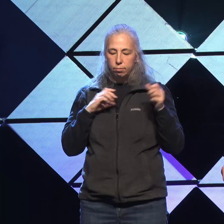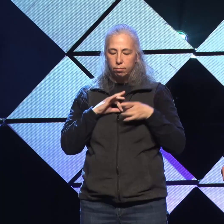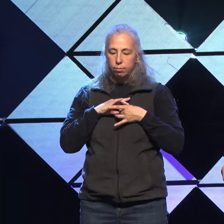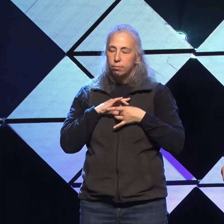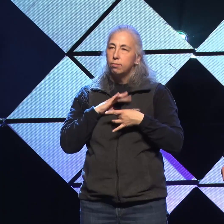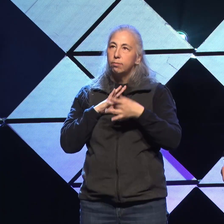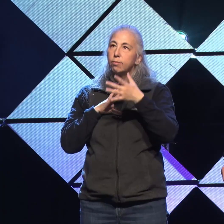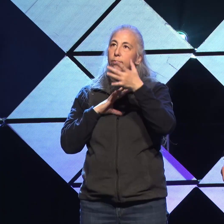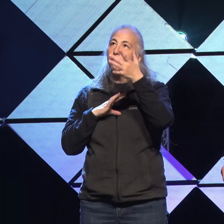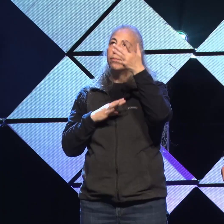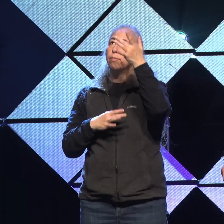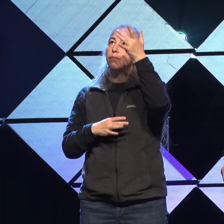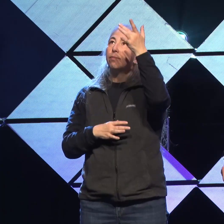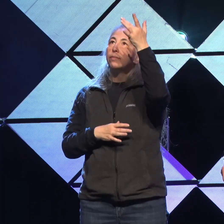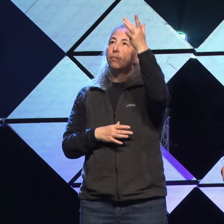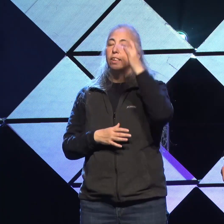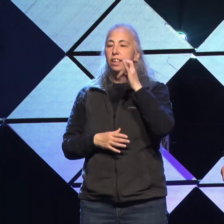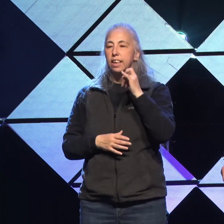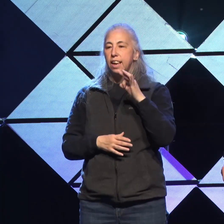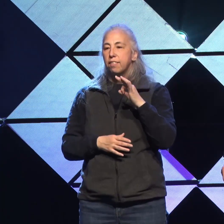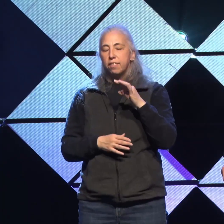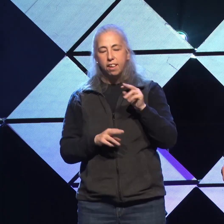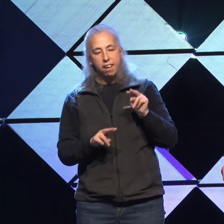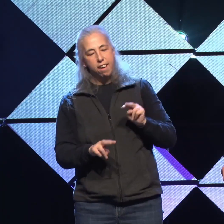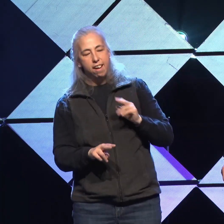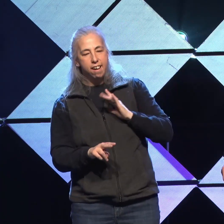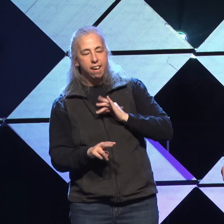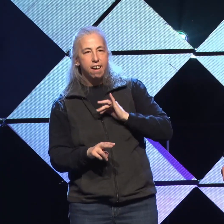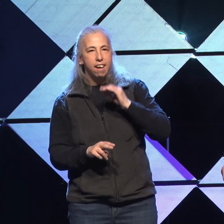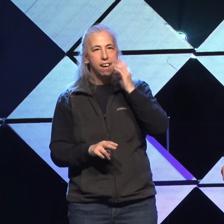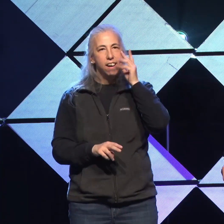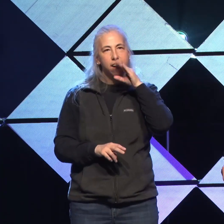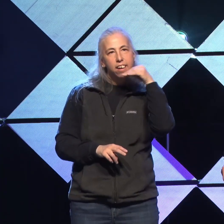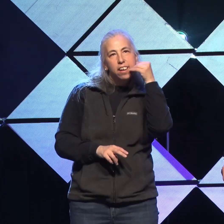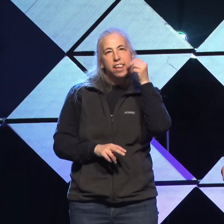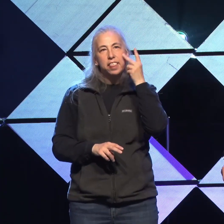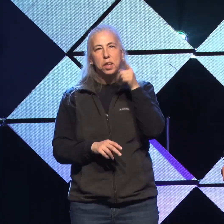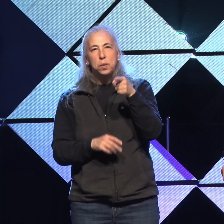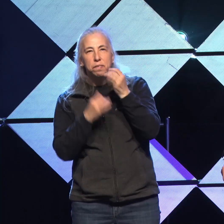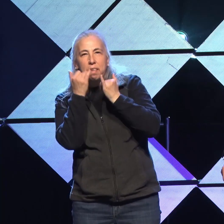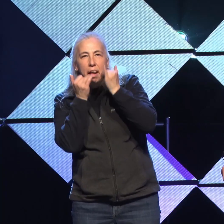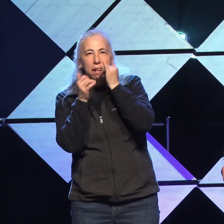any enjoyment thinking about some flaw of a person that comes to your mind,